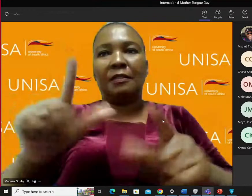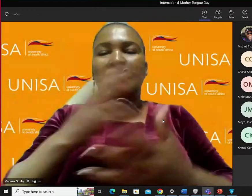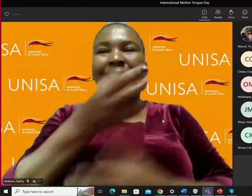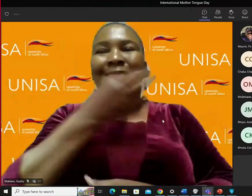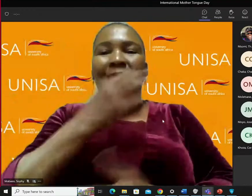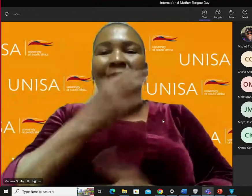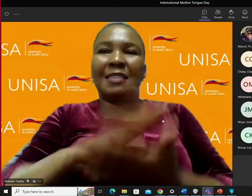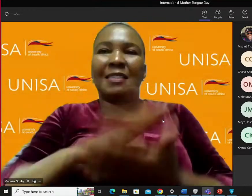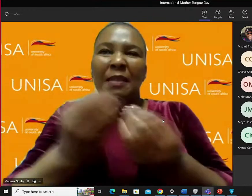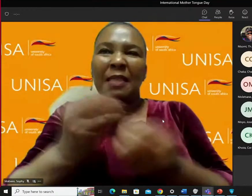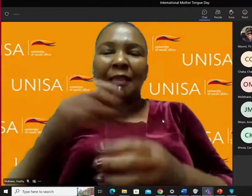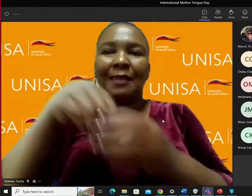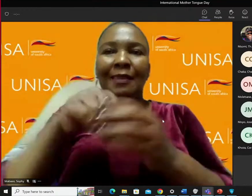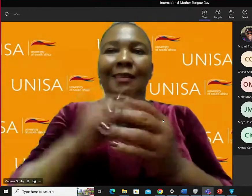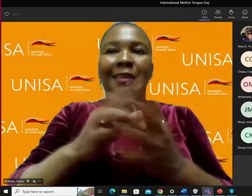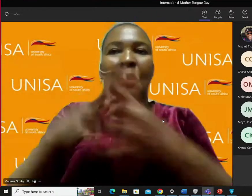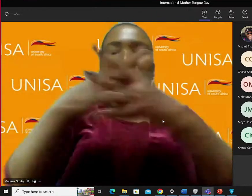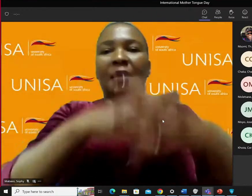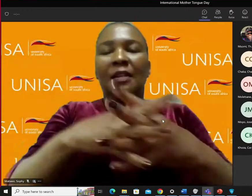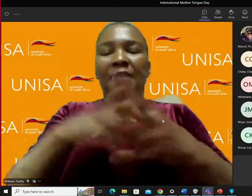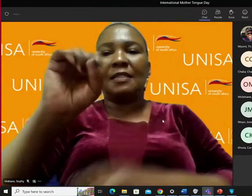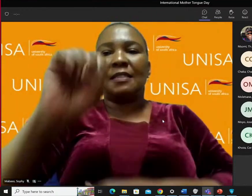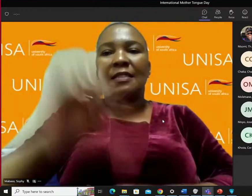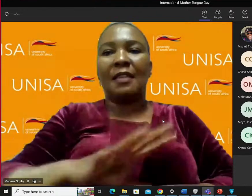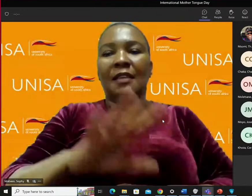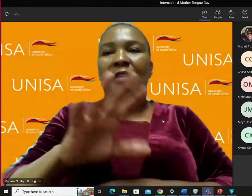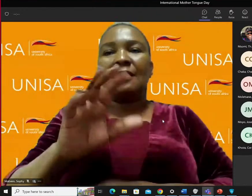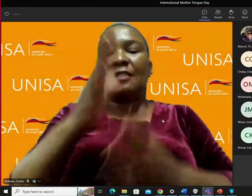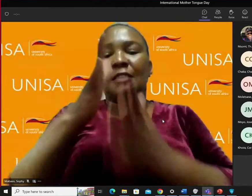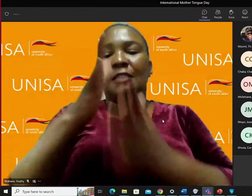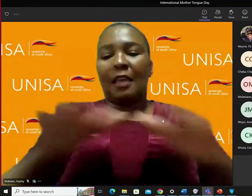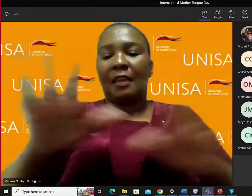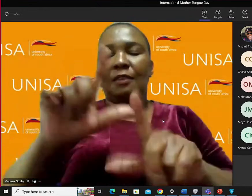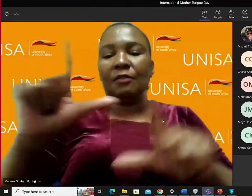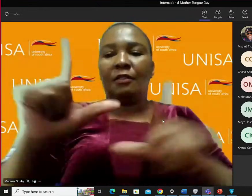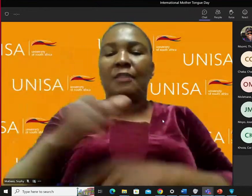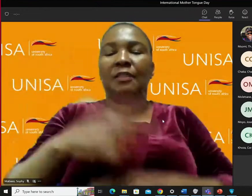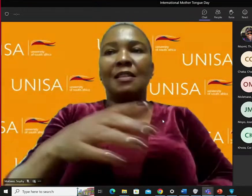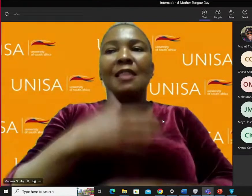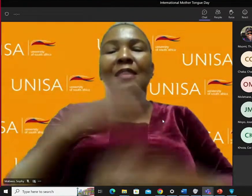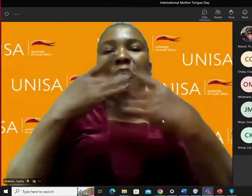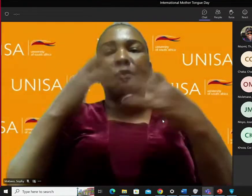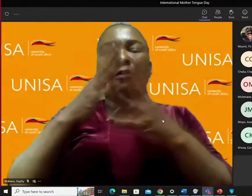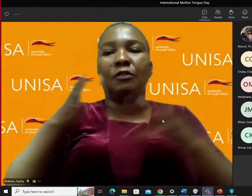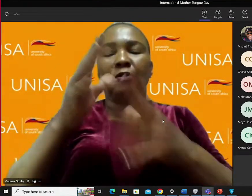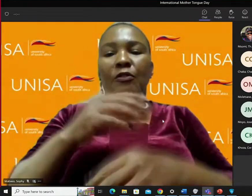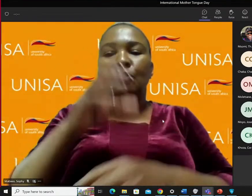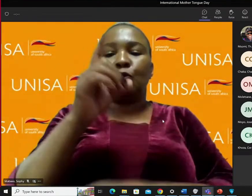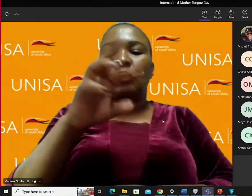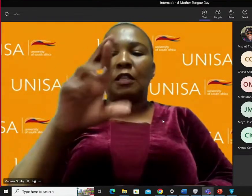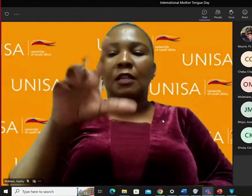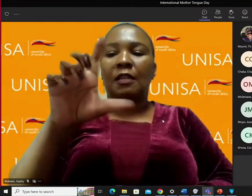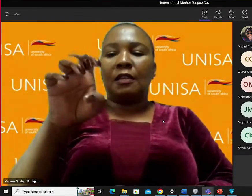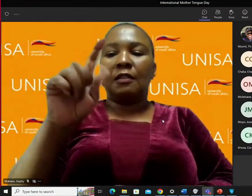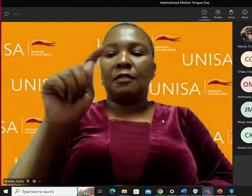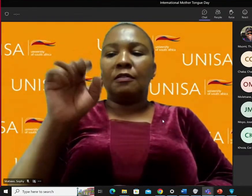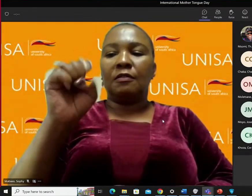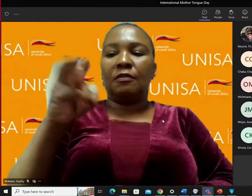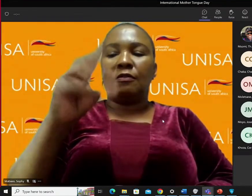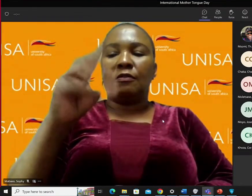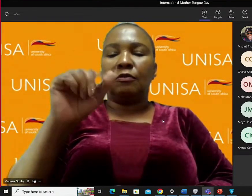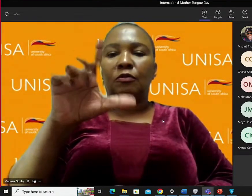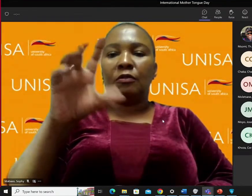American sign language. So thank you so much, May. Thank you once again. Dr. Zalo, we are still driving this